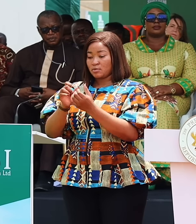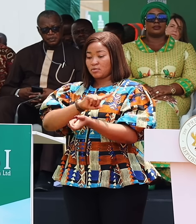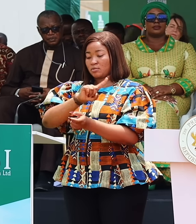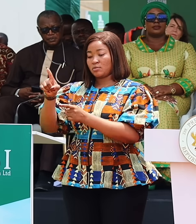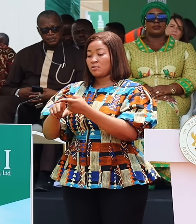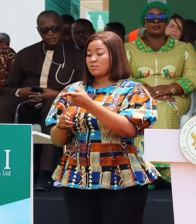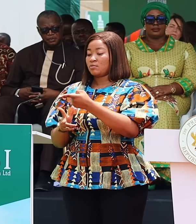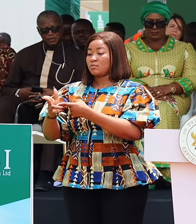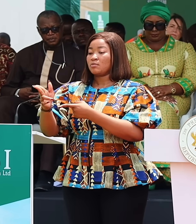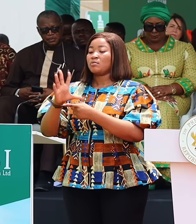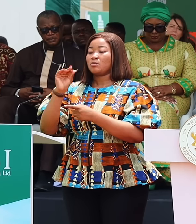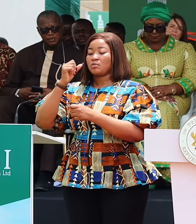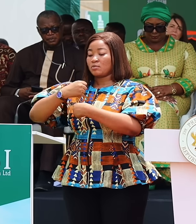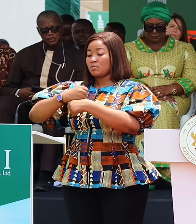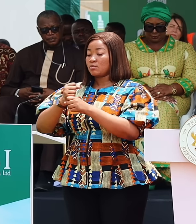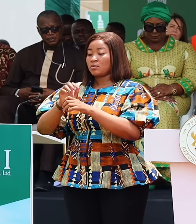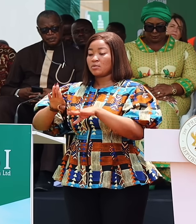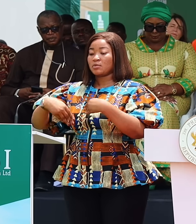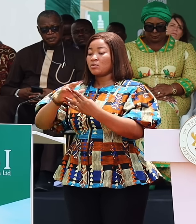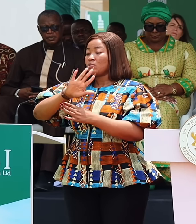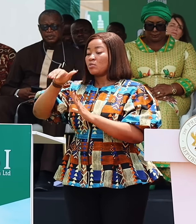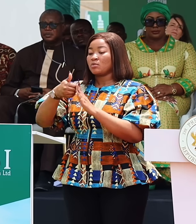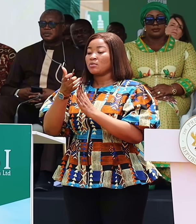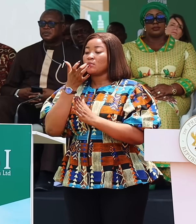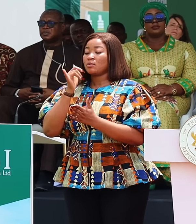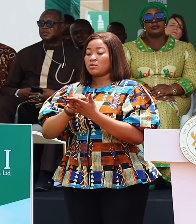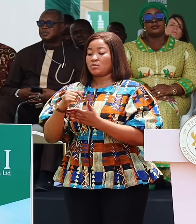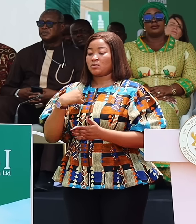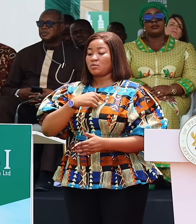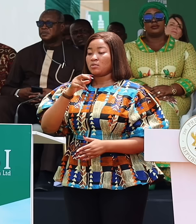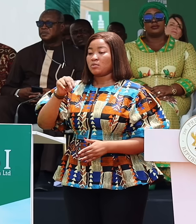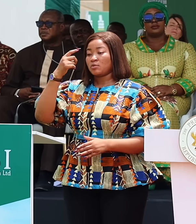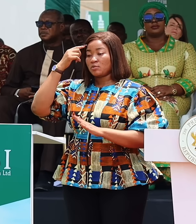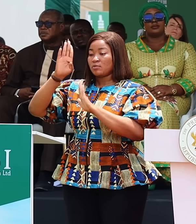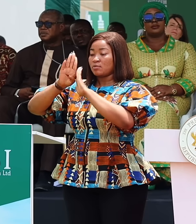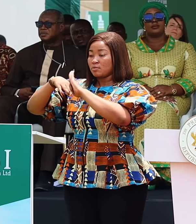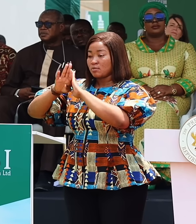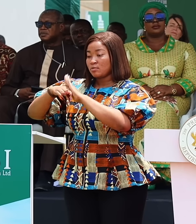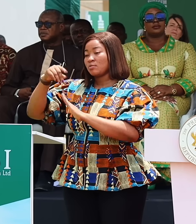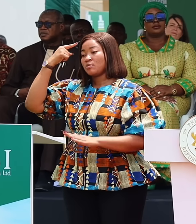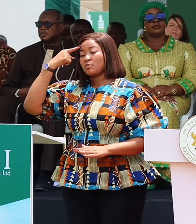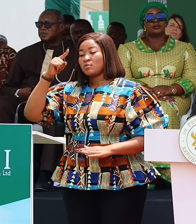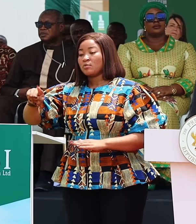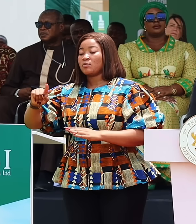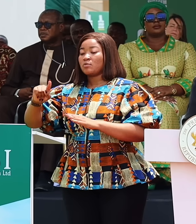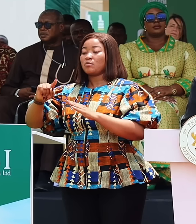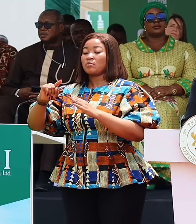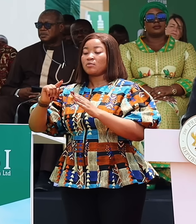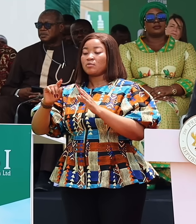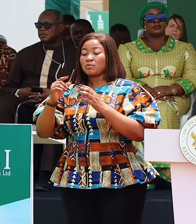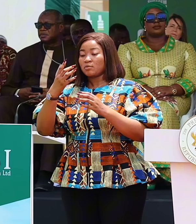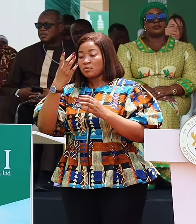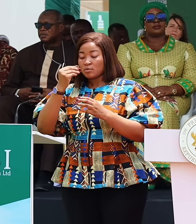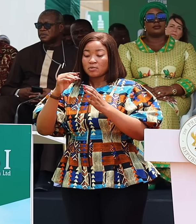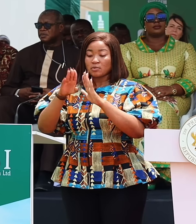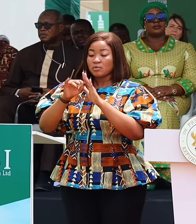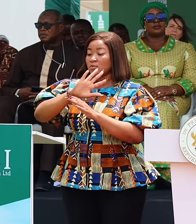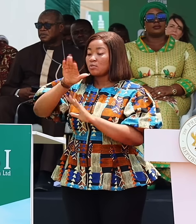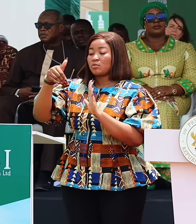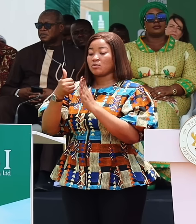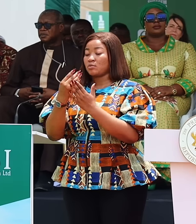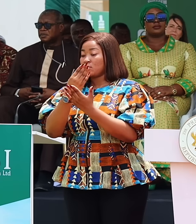commission it. And it will produce all the glass that we need for our windows and for doors and all the sliding glass doors